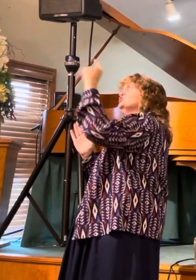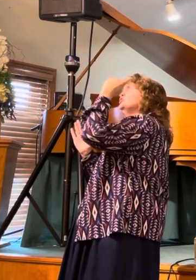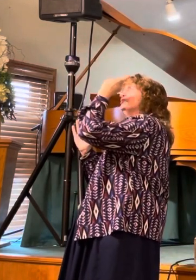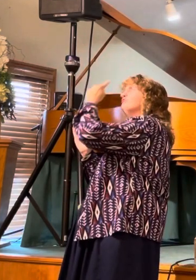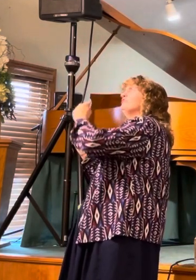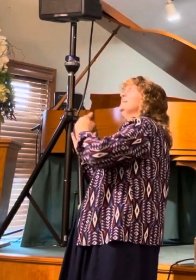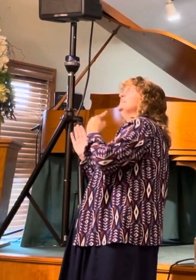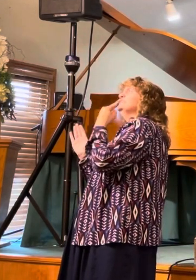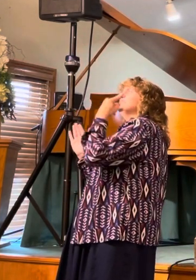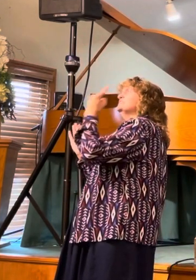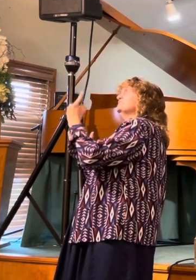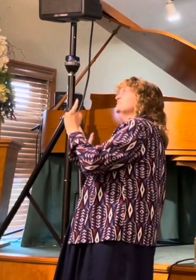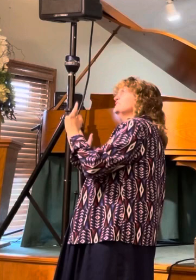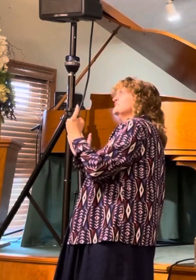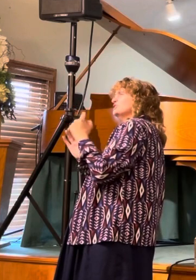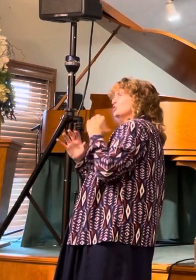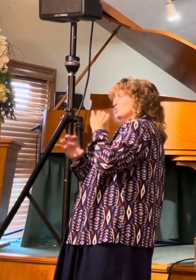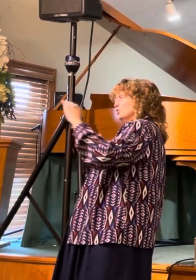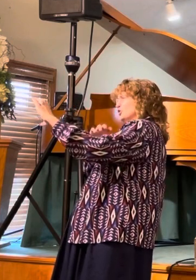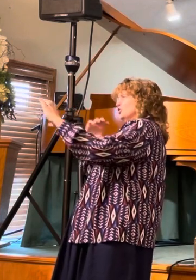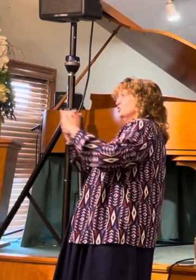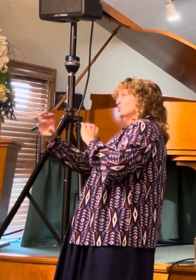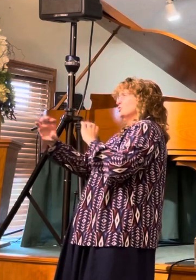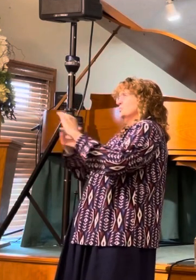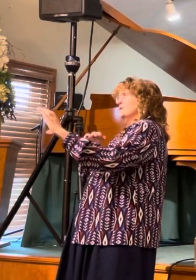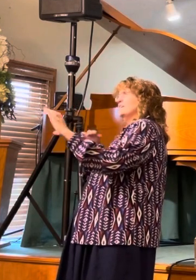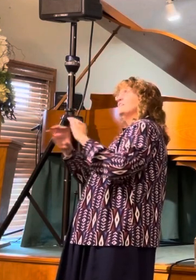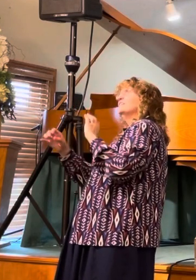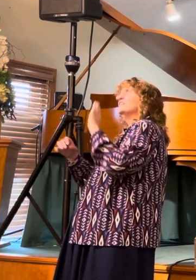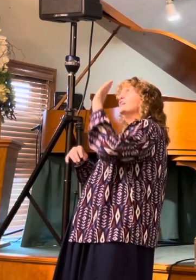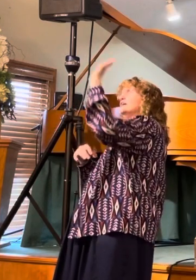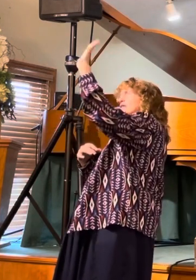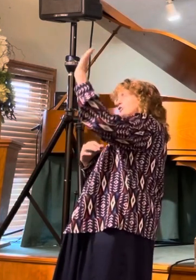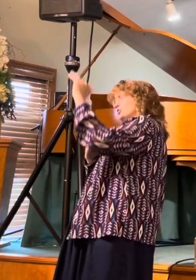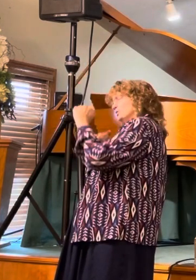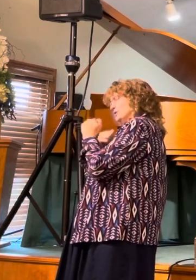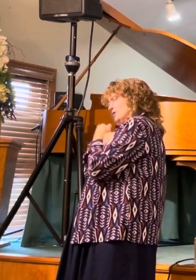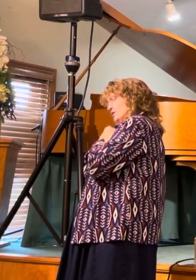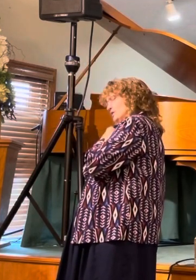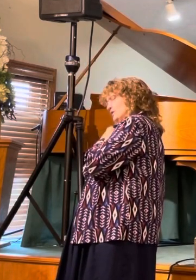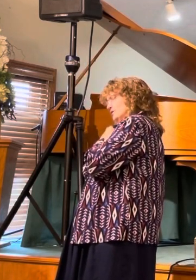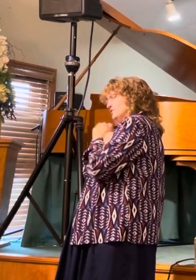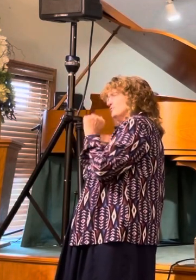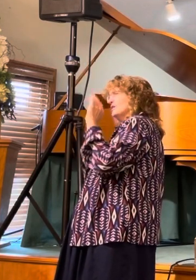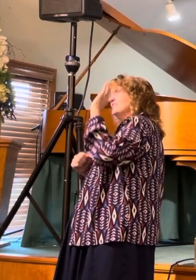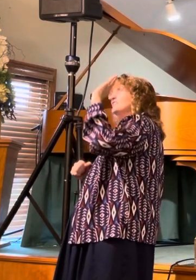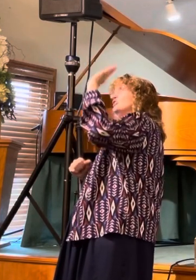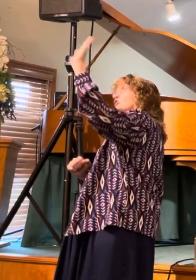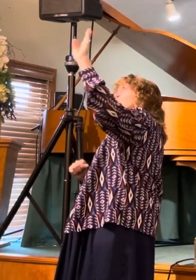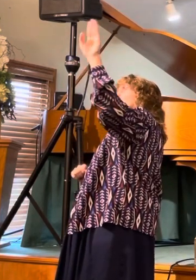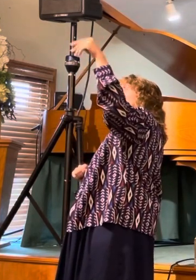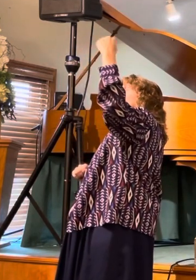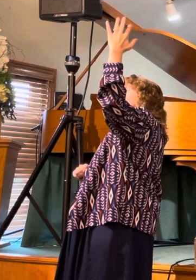face? Do I communicate your love and your